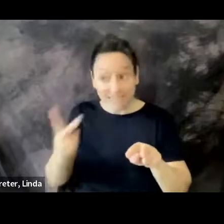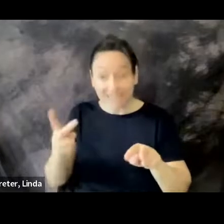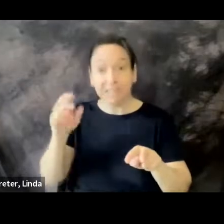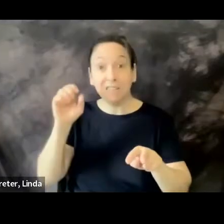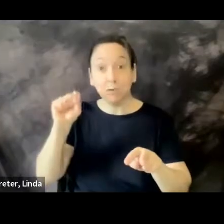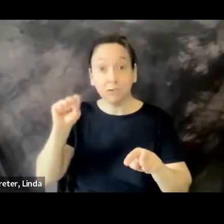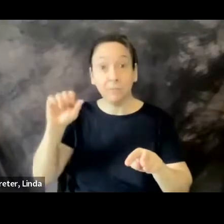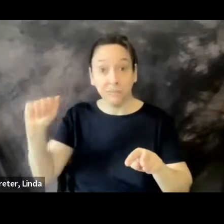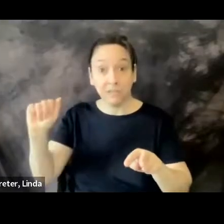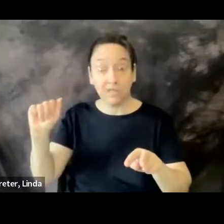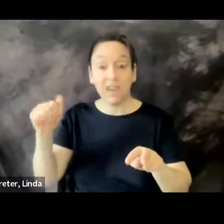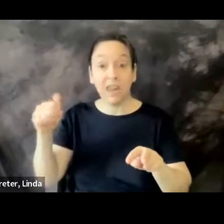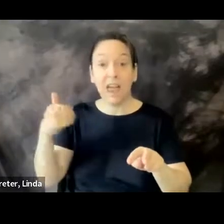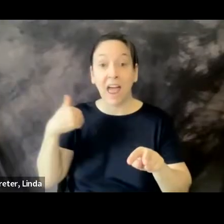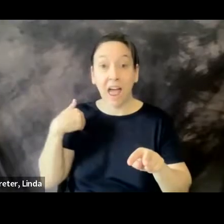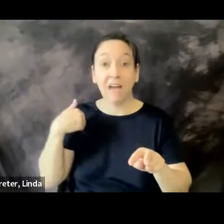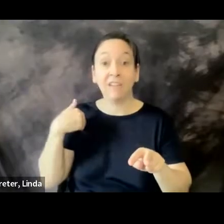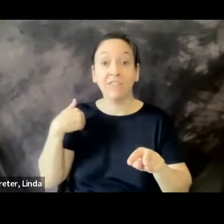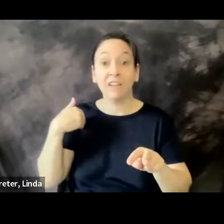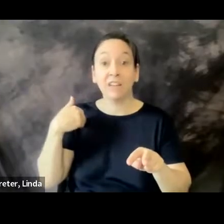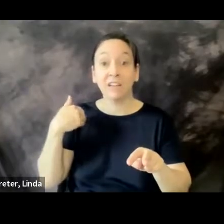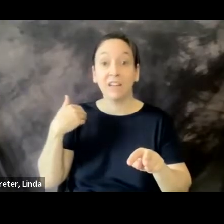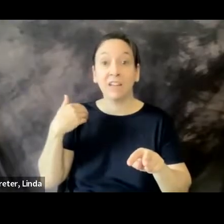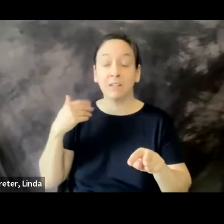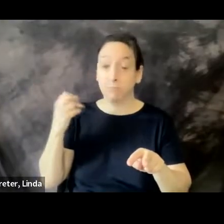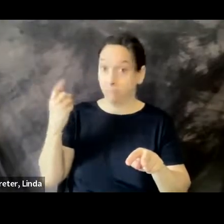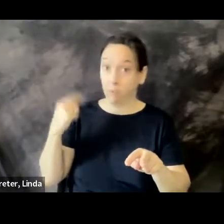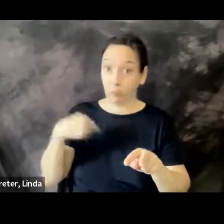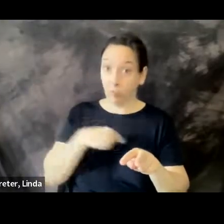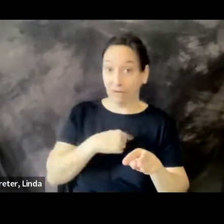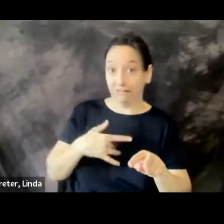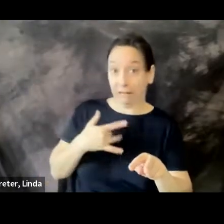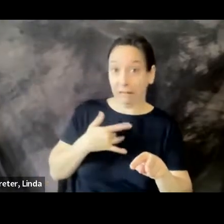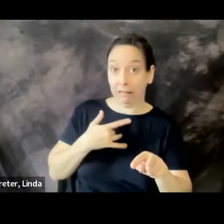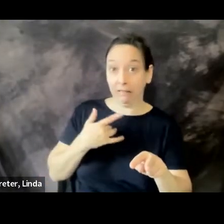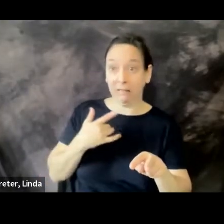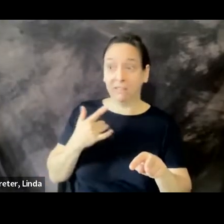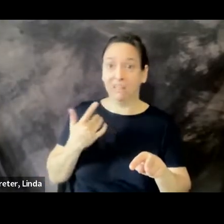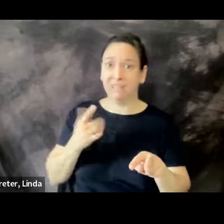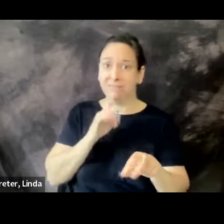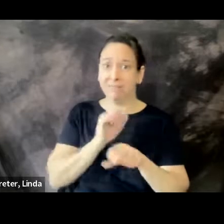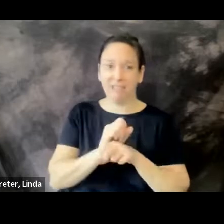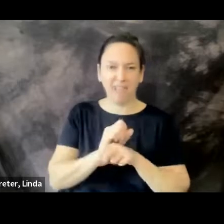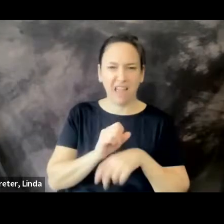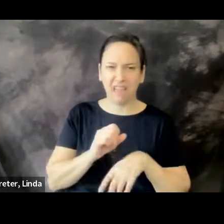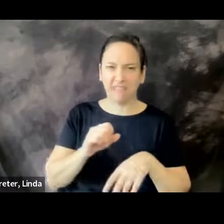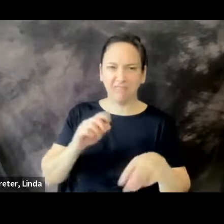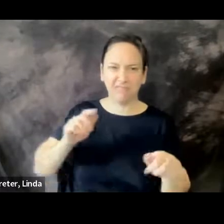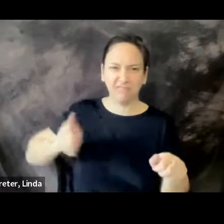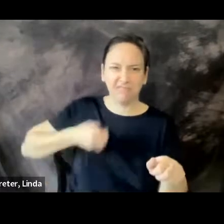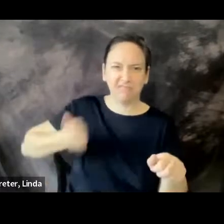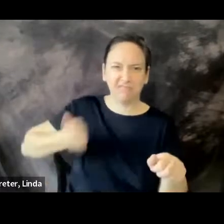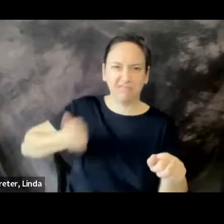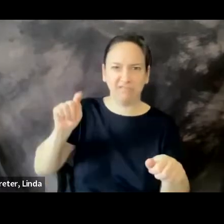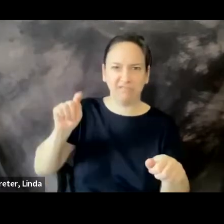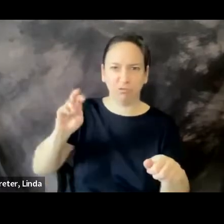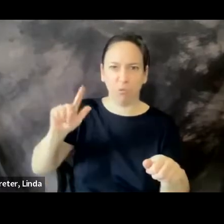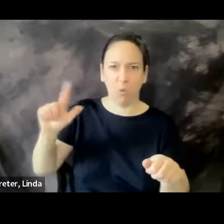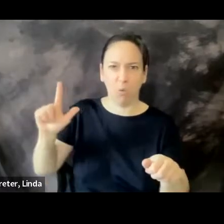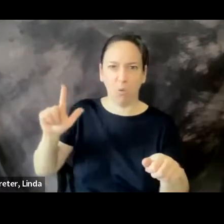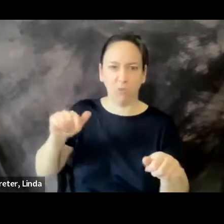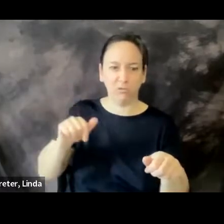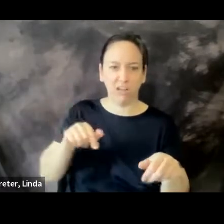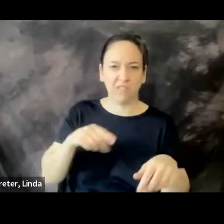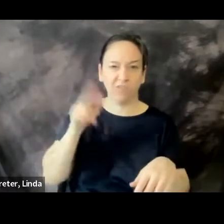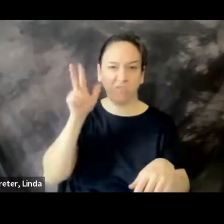Administration has, in our view, trolled real property databases. And that has had a negative impact on